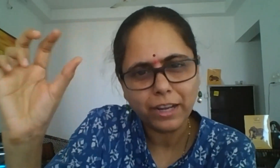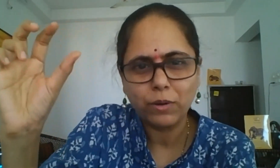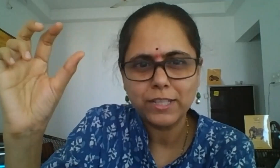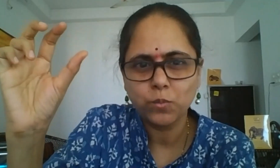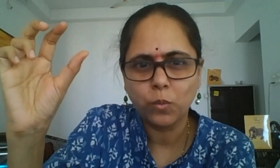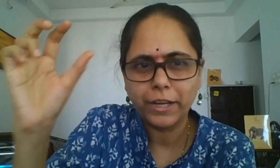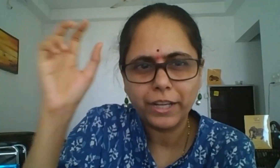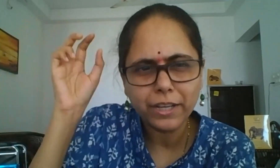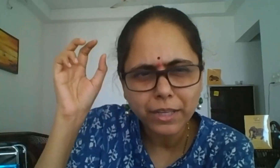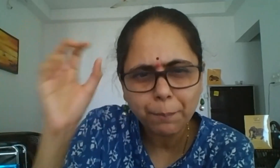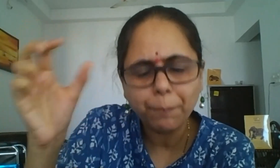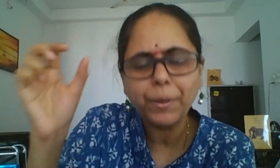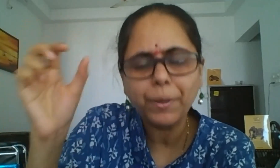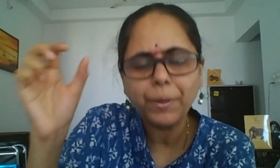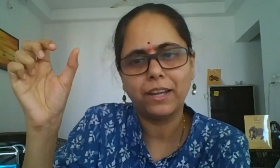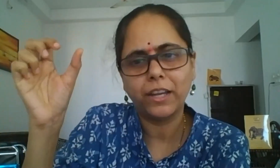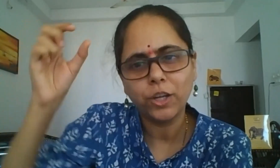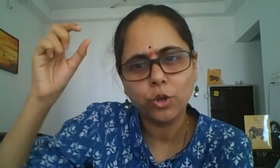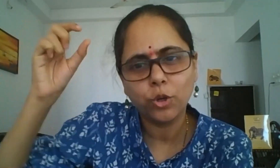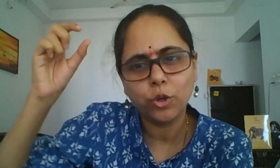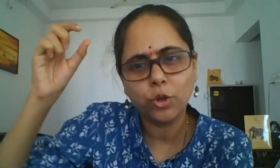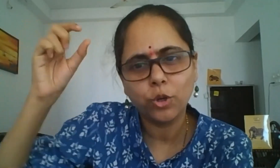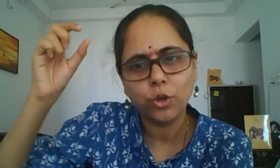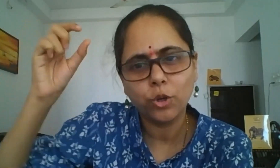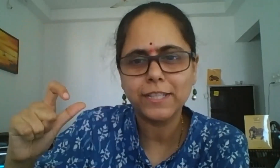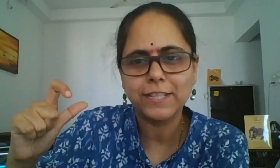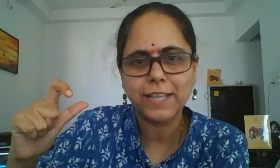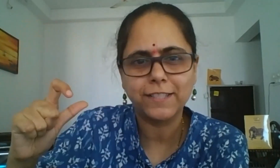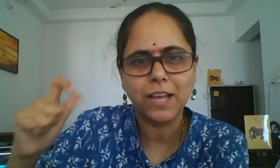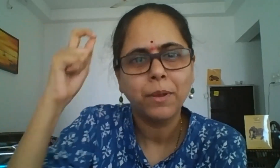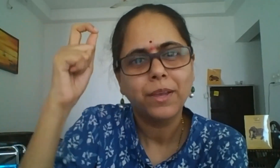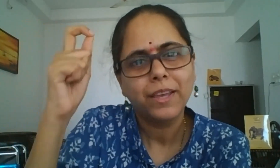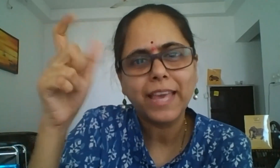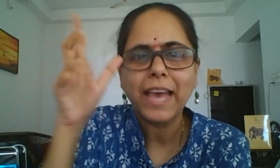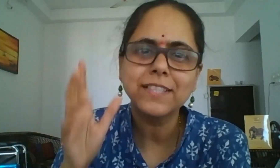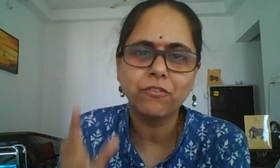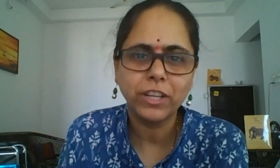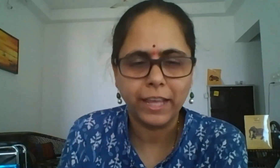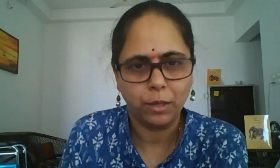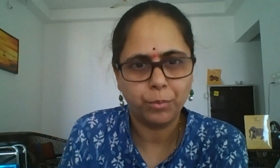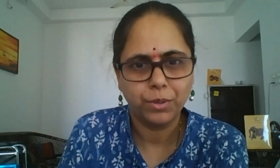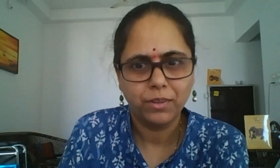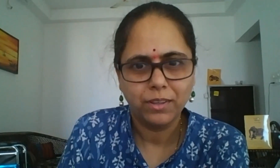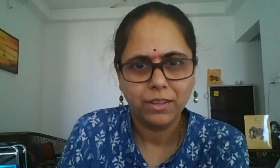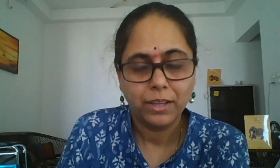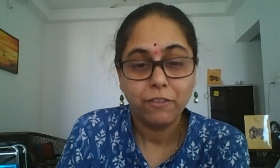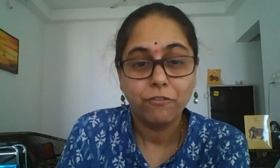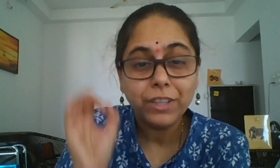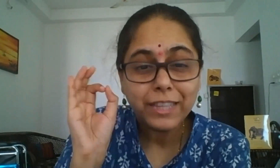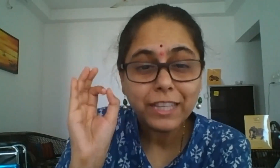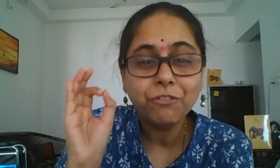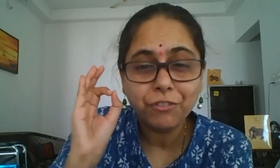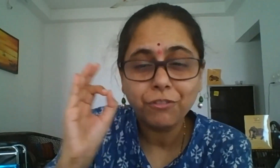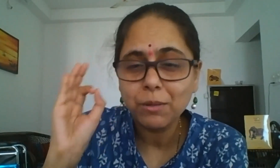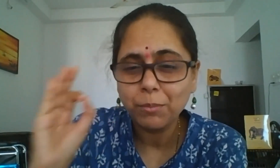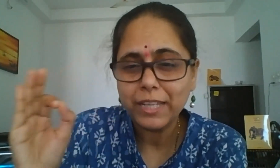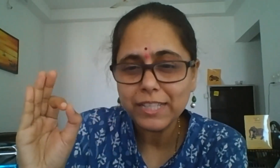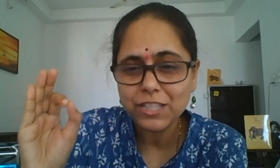requires volunteer immediately. Morning is his exam. Can someone help? Within 15 minutes, we